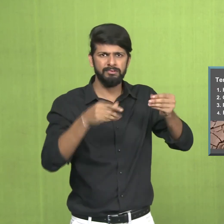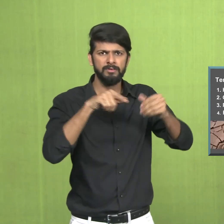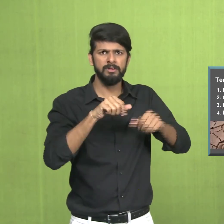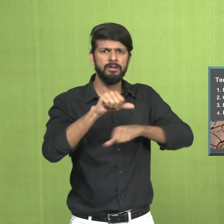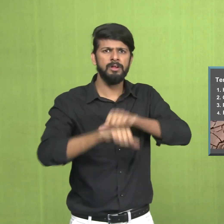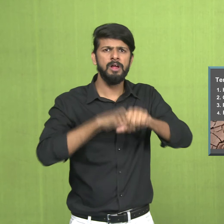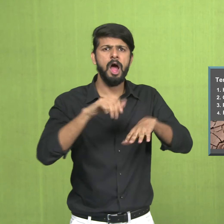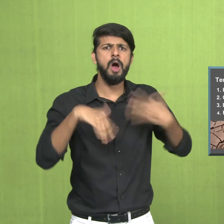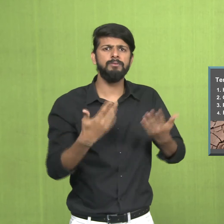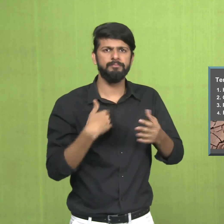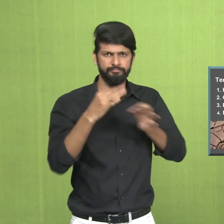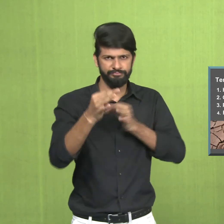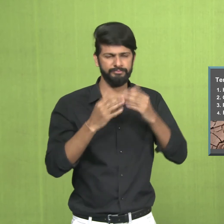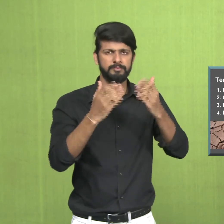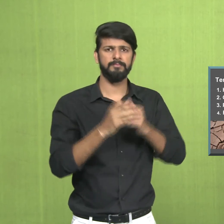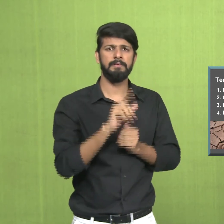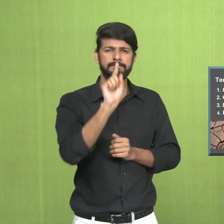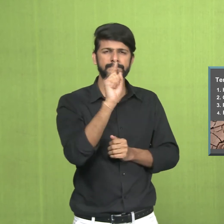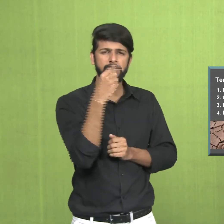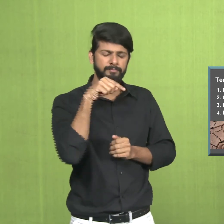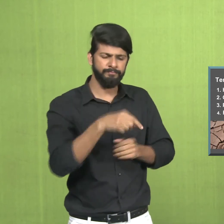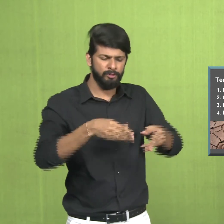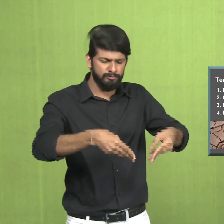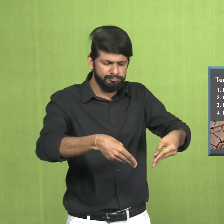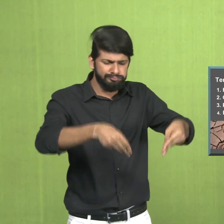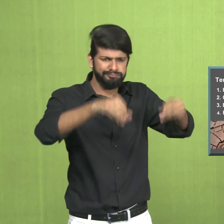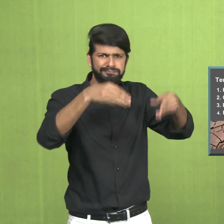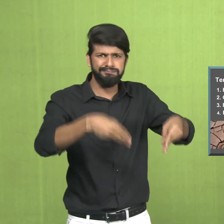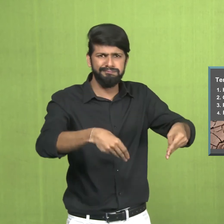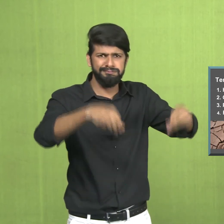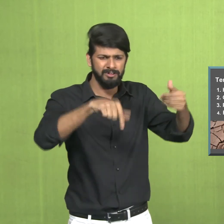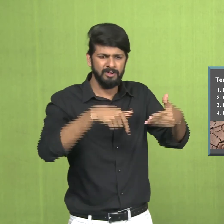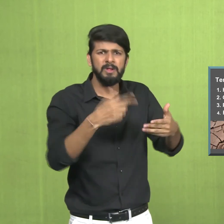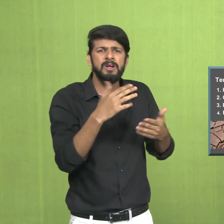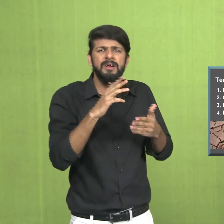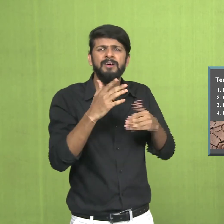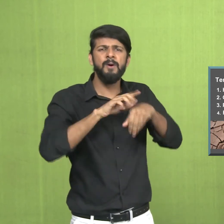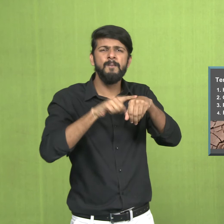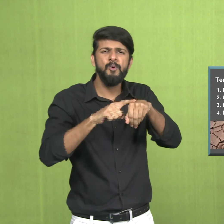The terracotta process uses very high quality of clay,